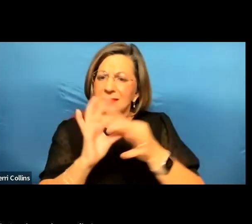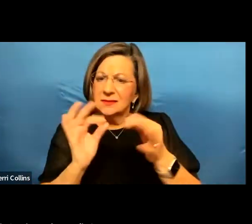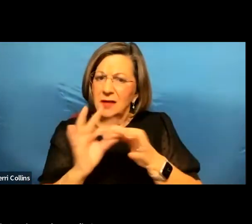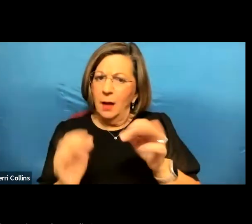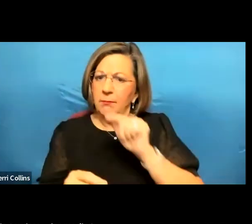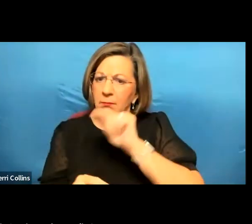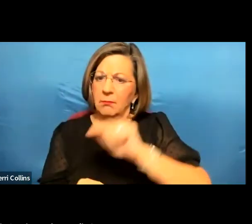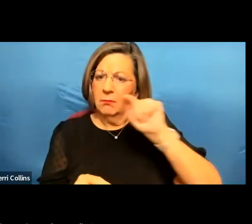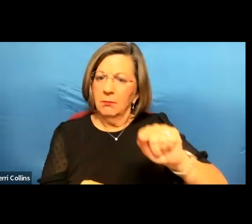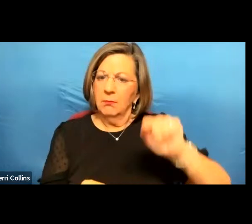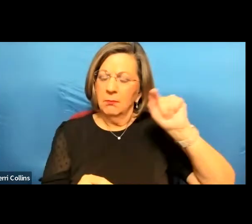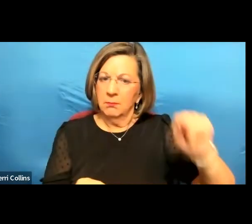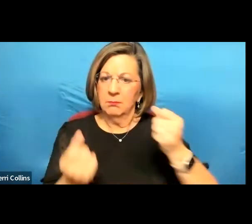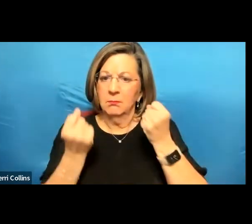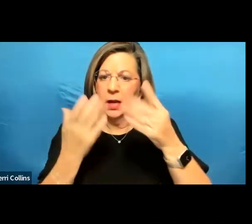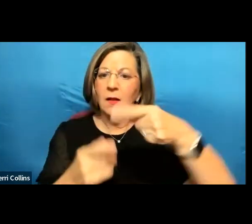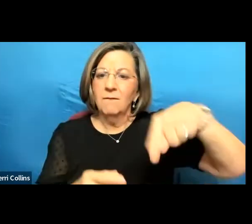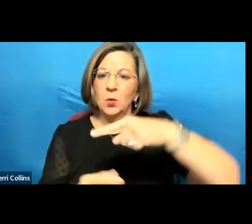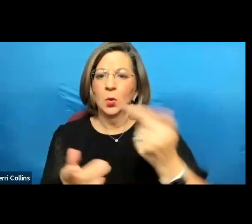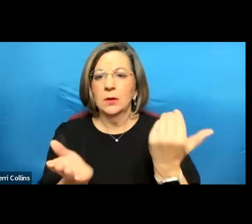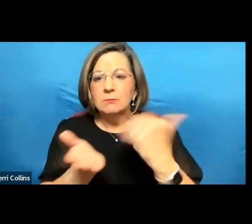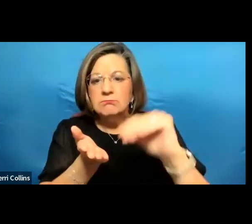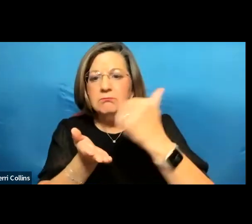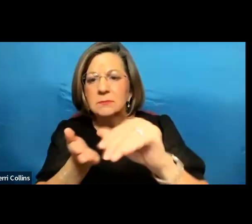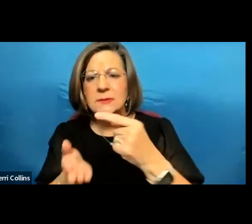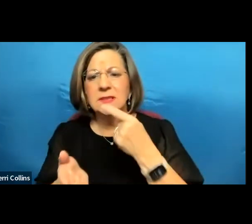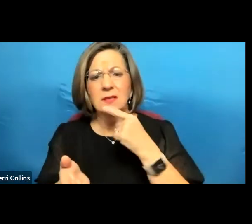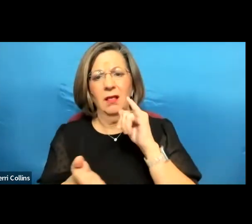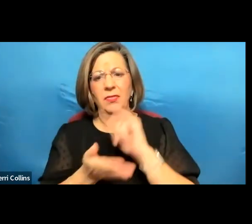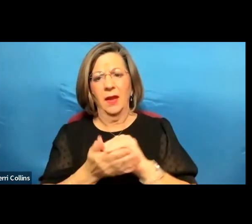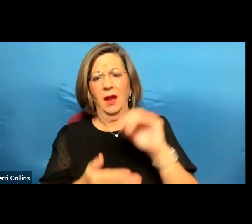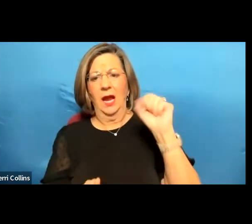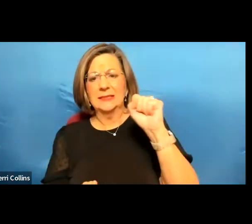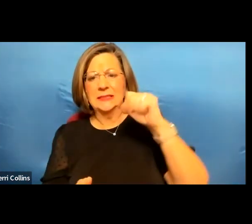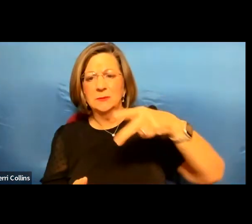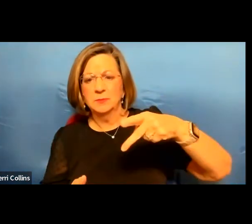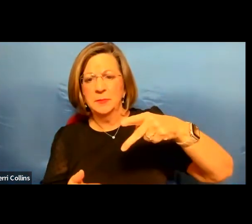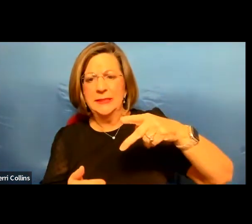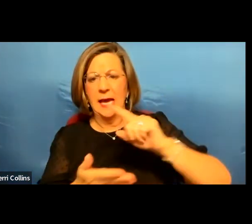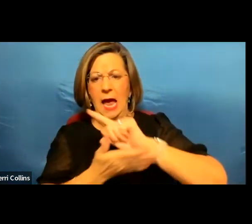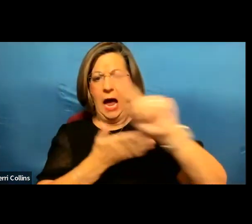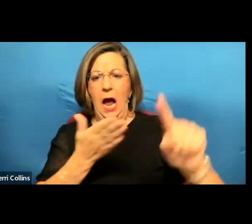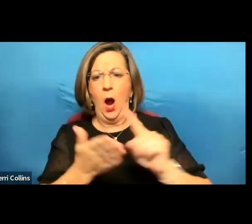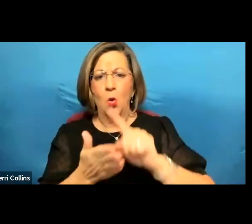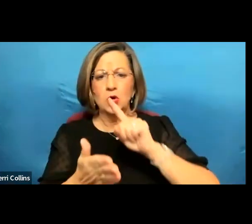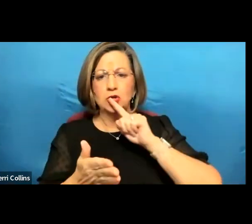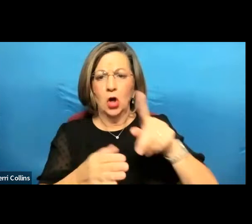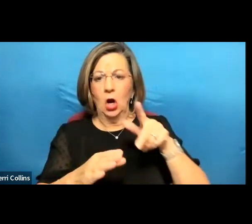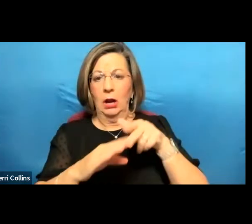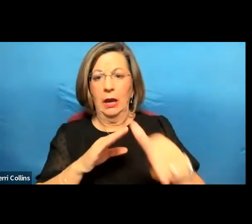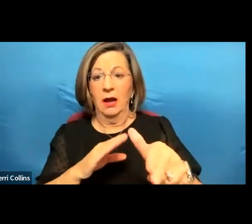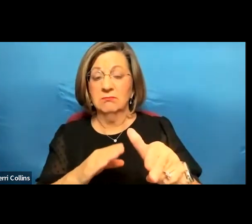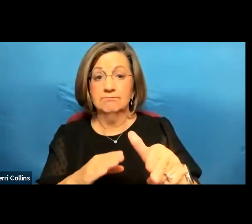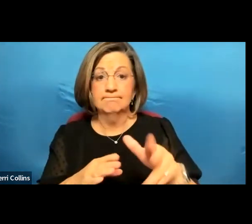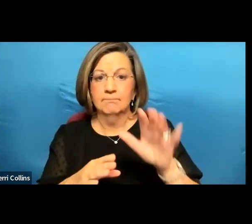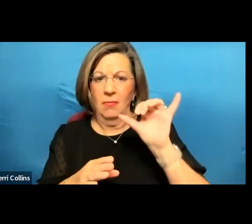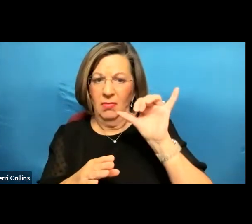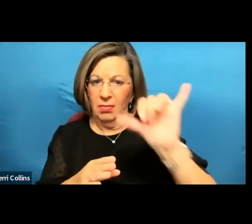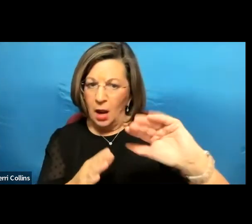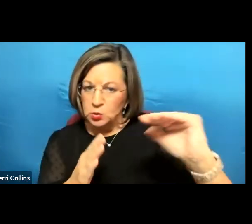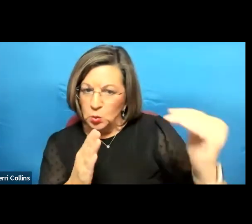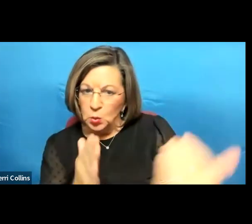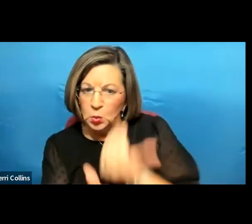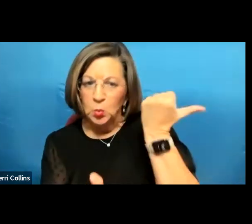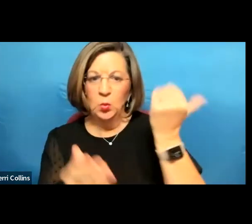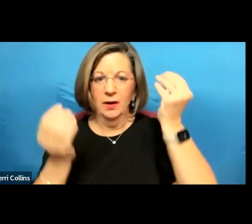services. And tonight I saw some comments in the public comment, several people saying that the SSP hours